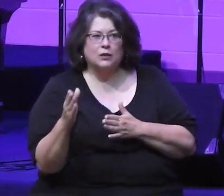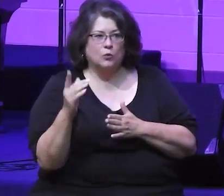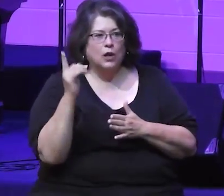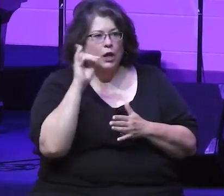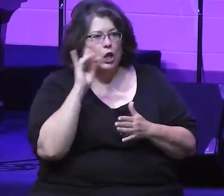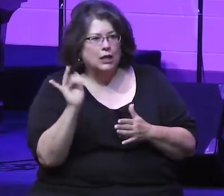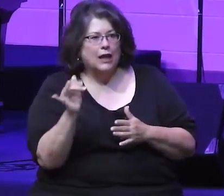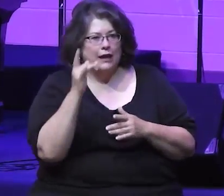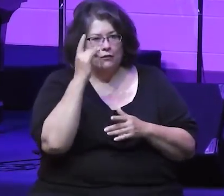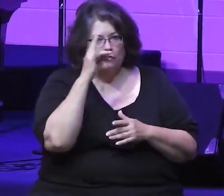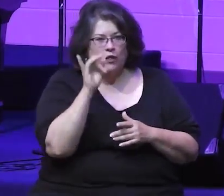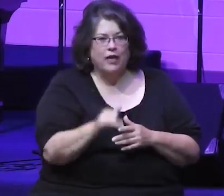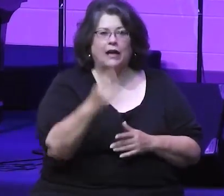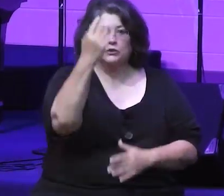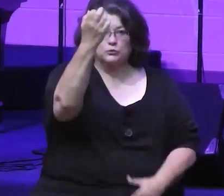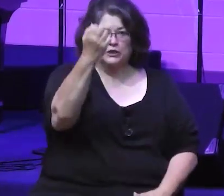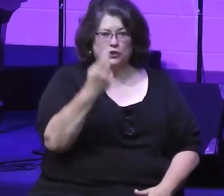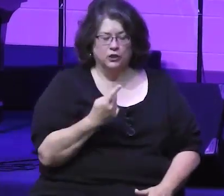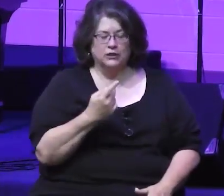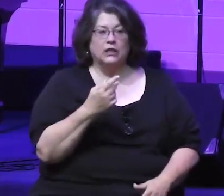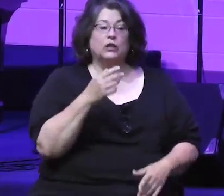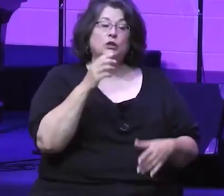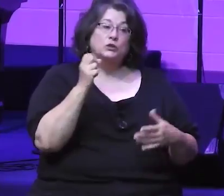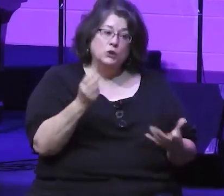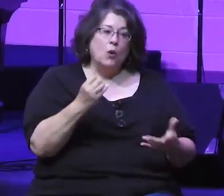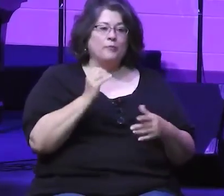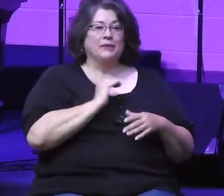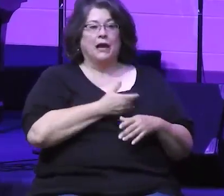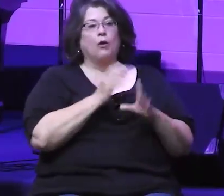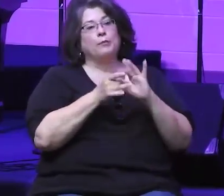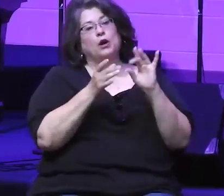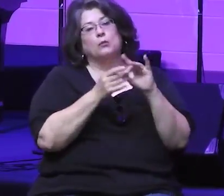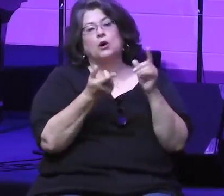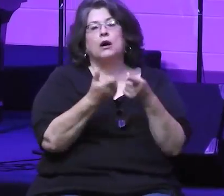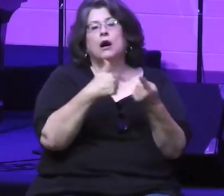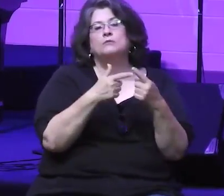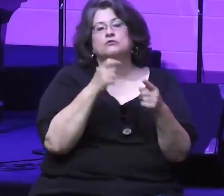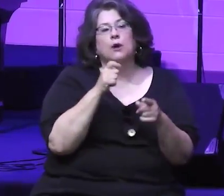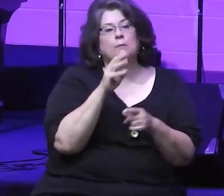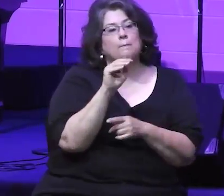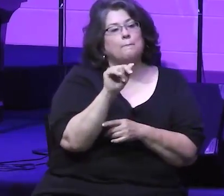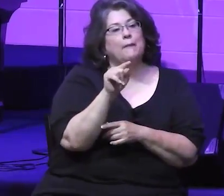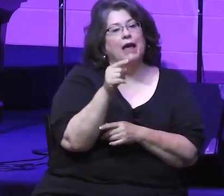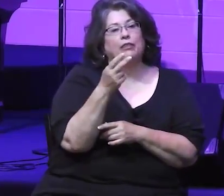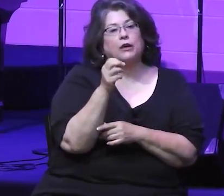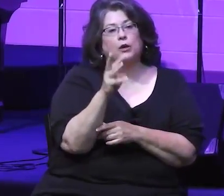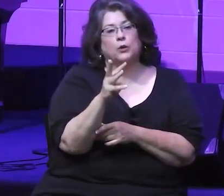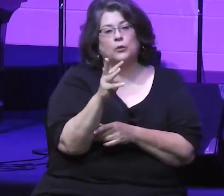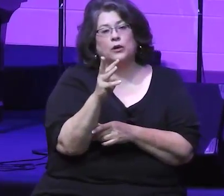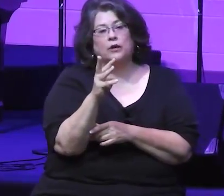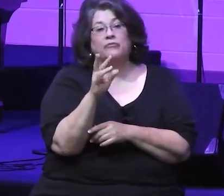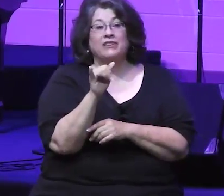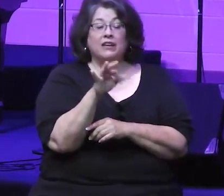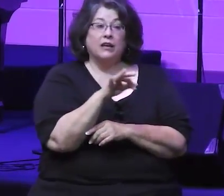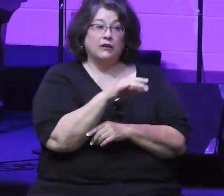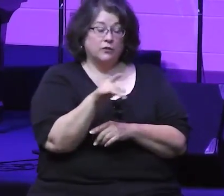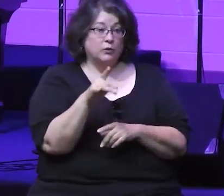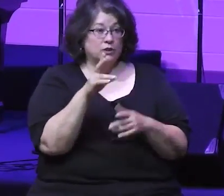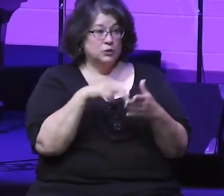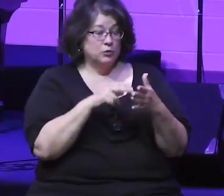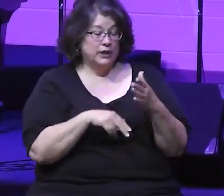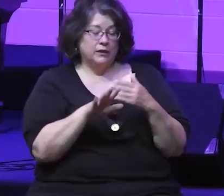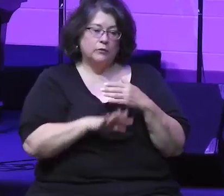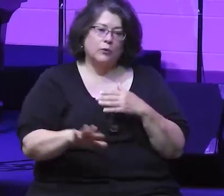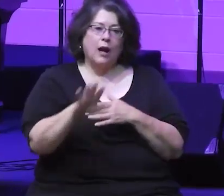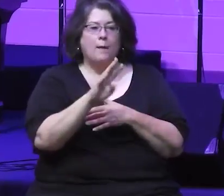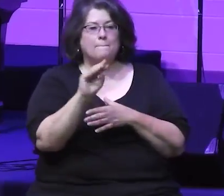parable is coming from the biography of Jesus written by Matthew today. And if you were to be at about Matthew 24,